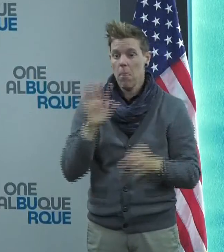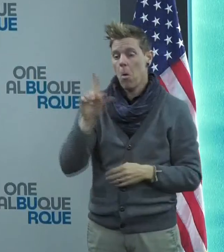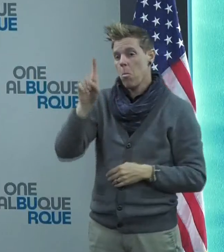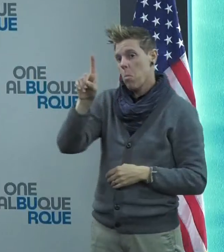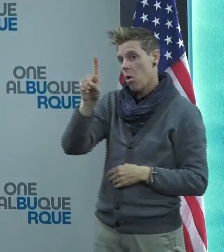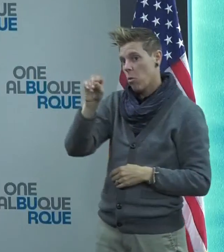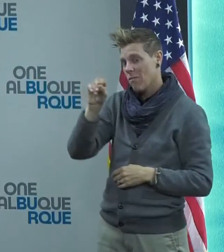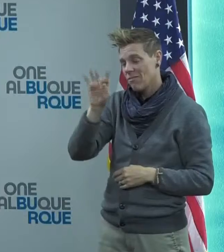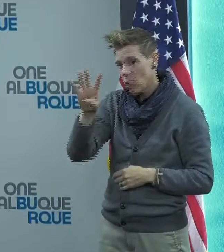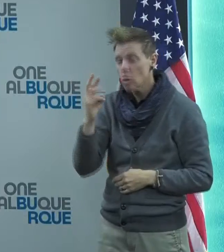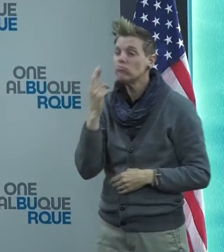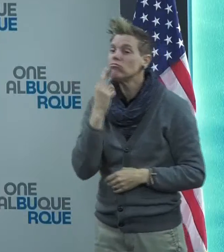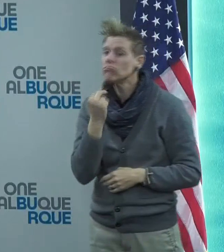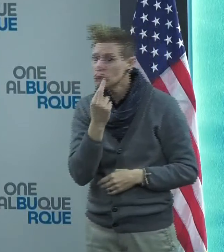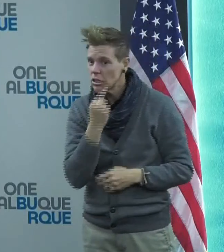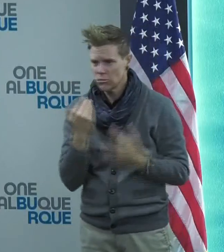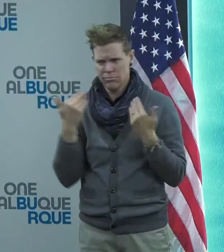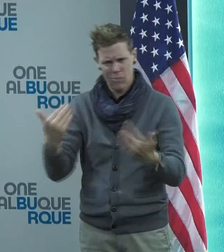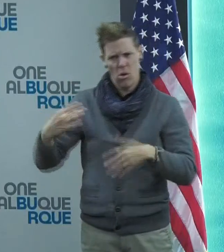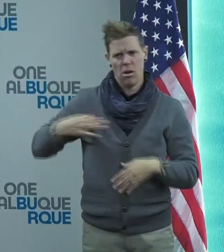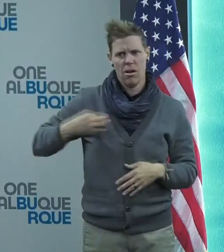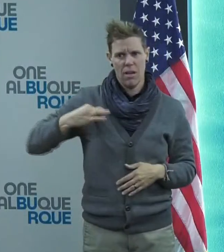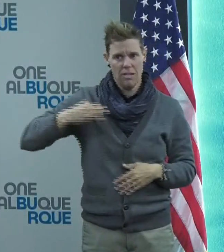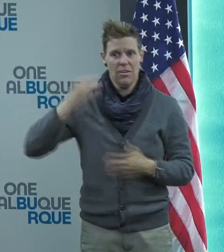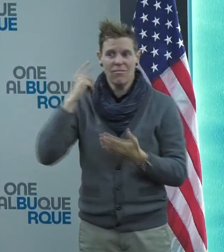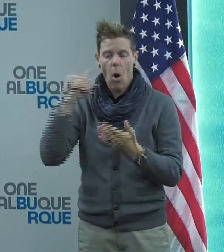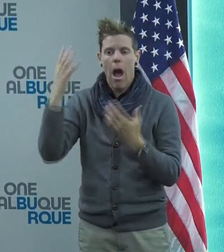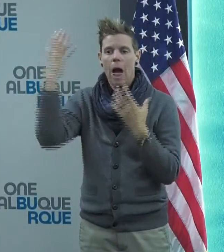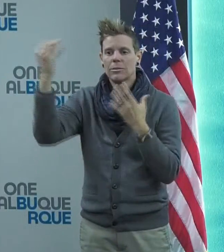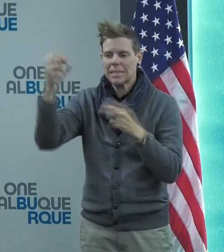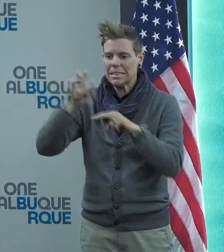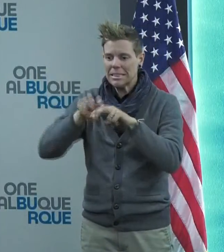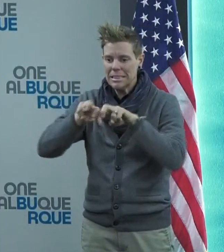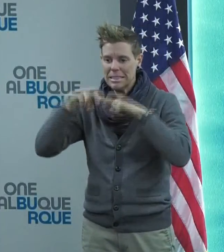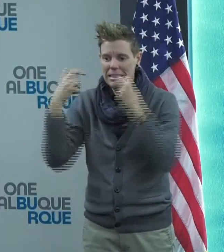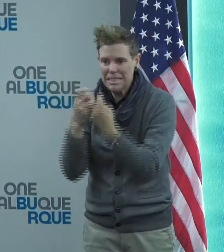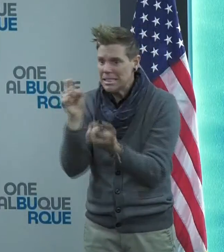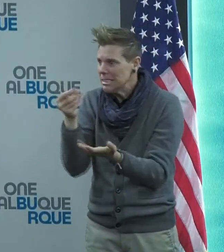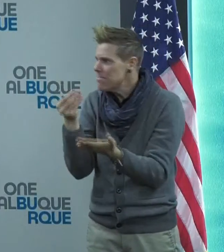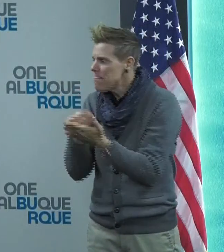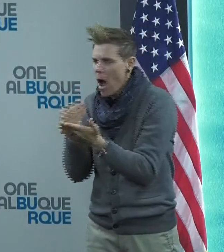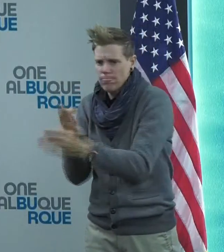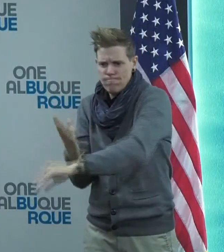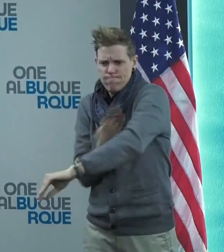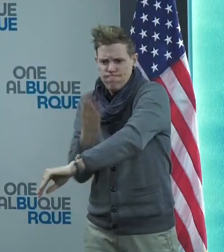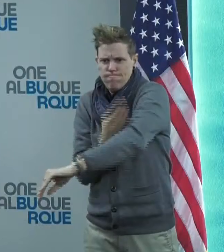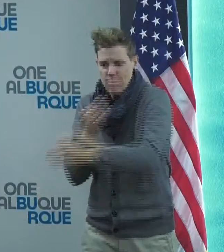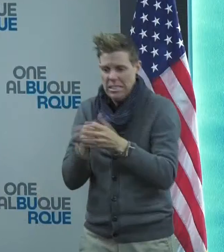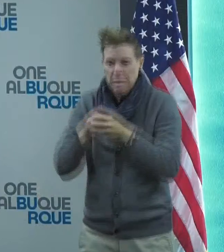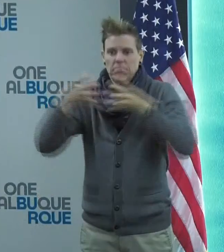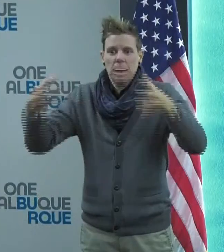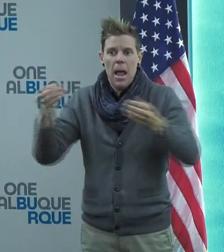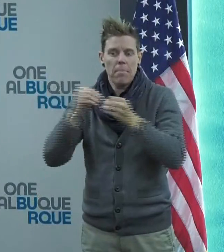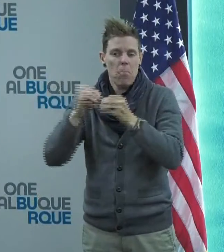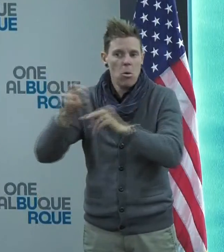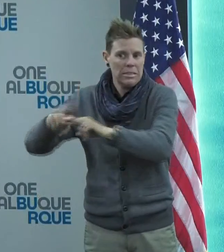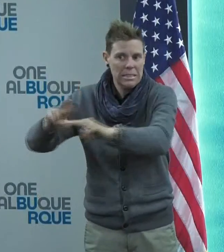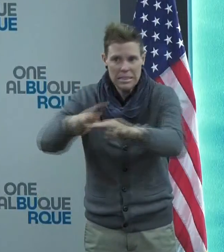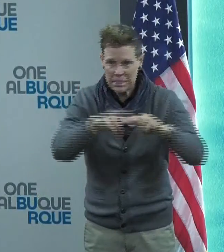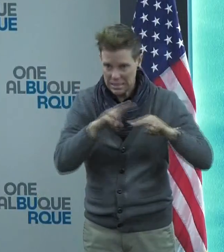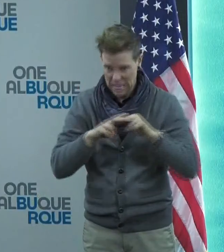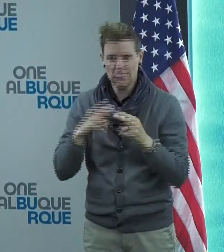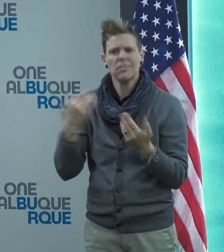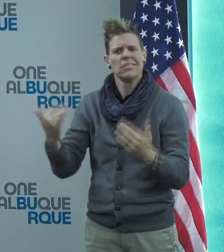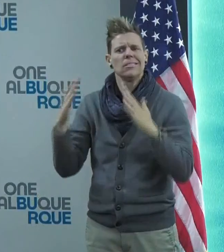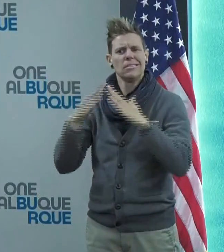outdoor seating. And the city's put in nearly about $100,000 into supporting folks with the outdoor food truck courts and